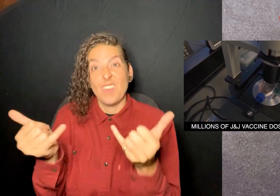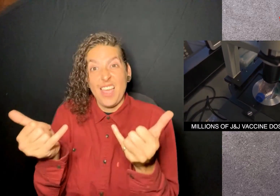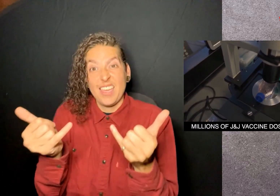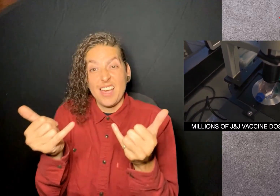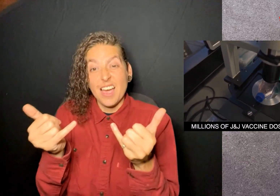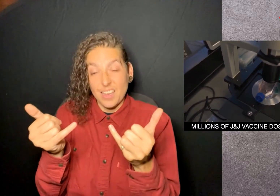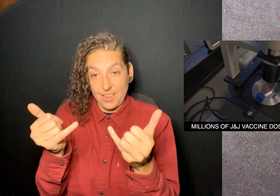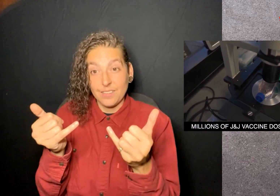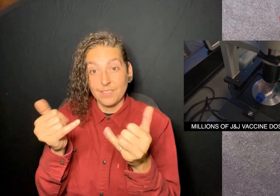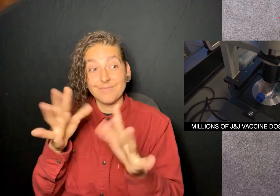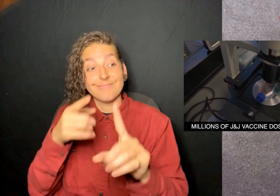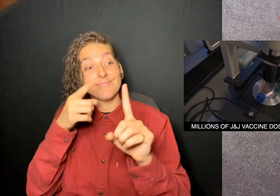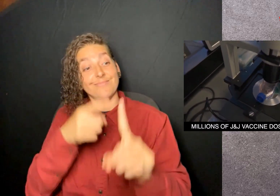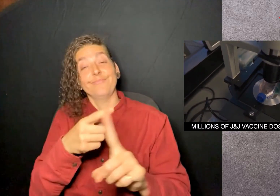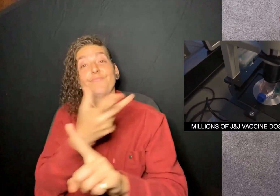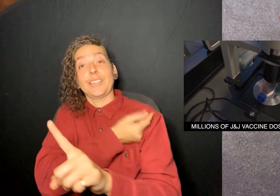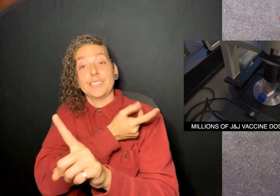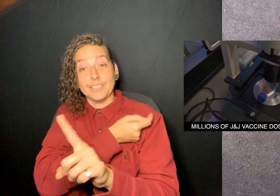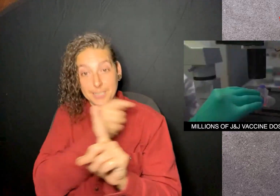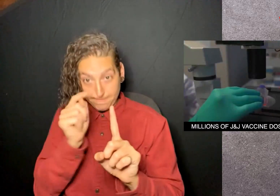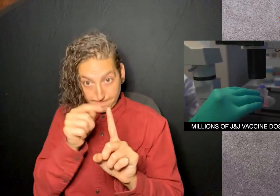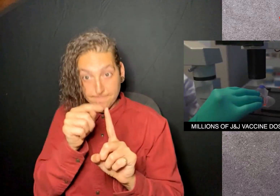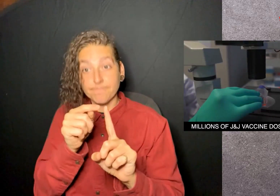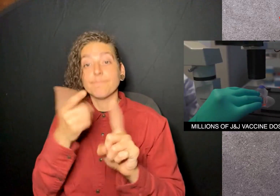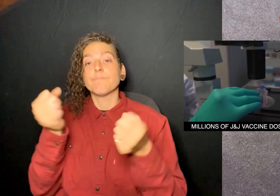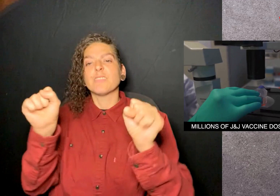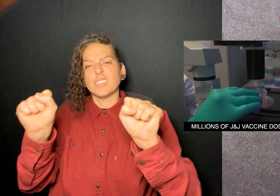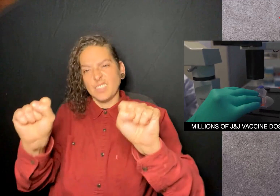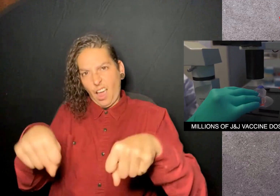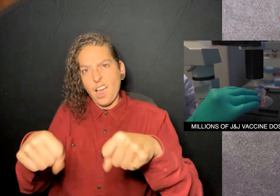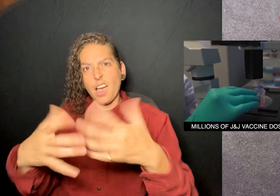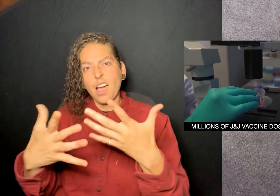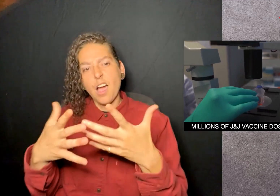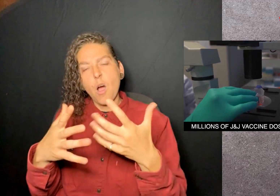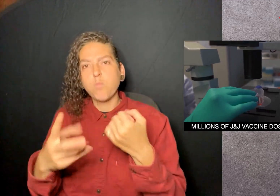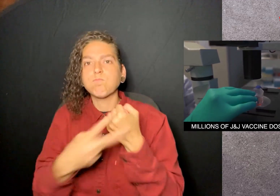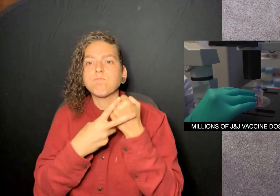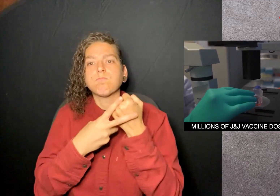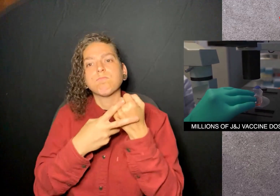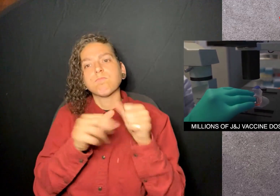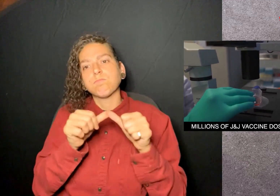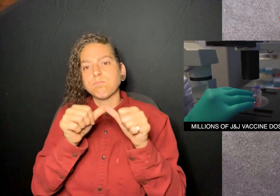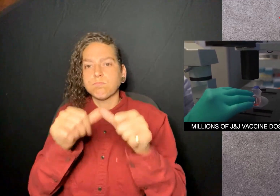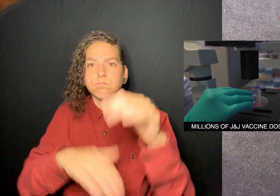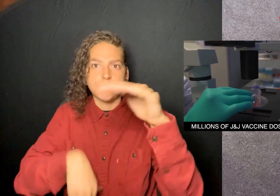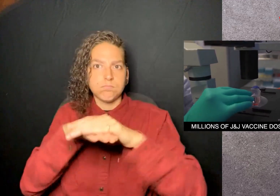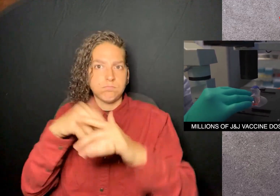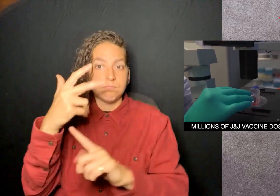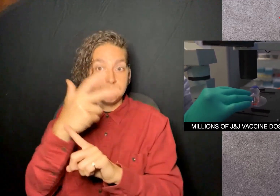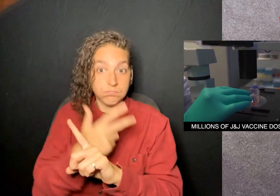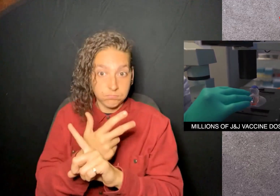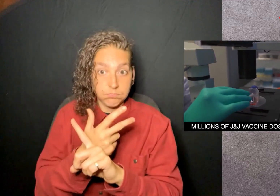Right now, the vaccine can be stored up to 3 months at refrigerator temperatures.